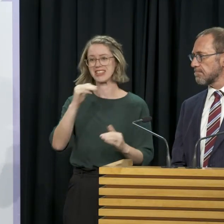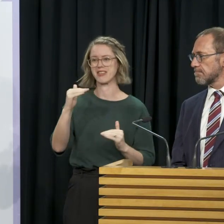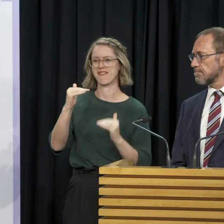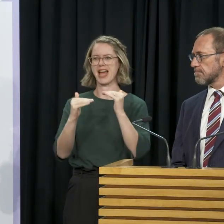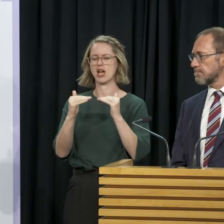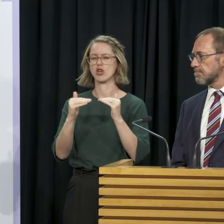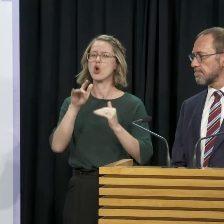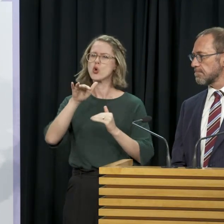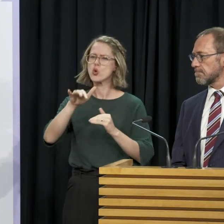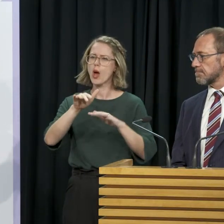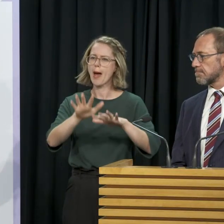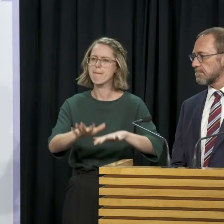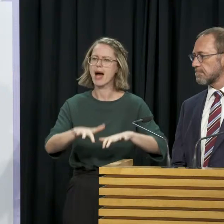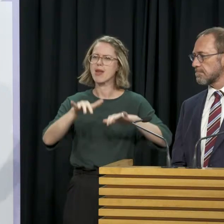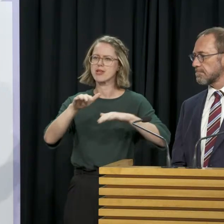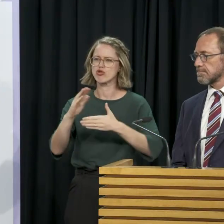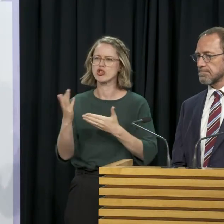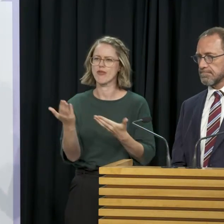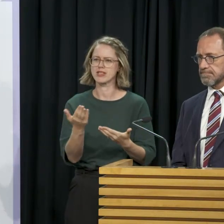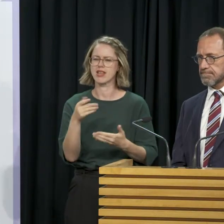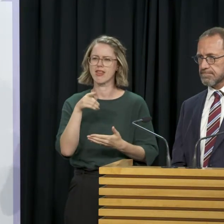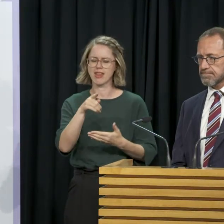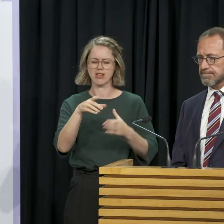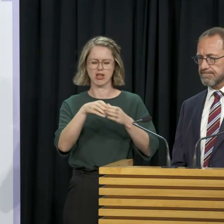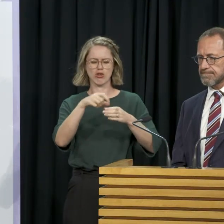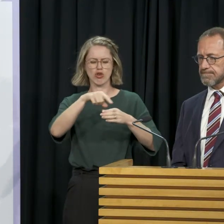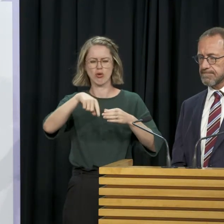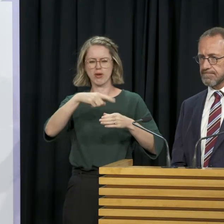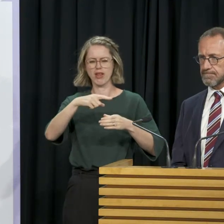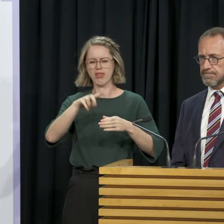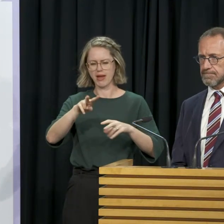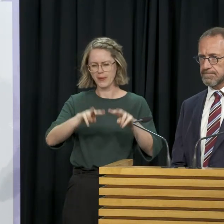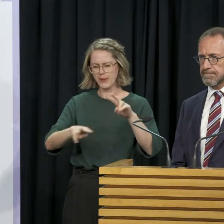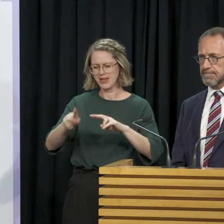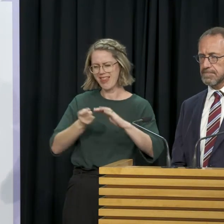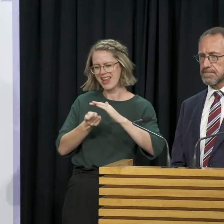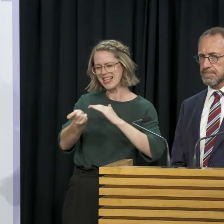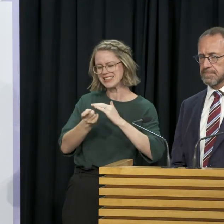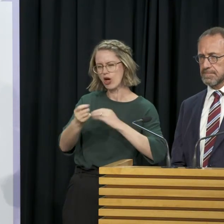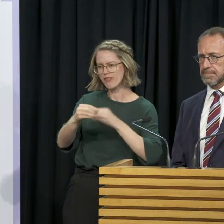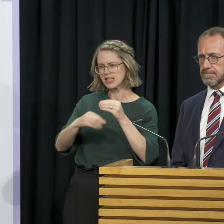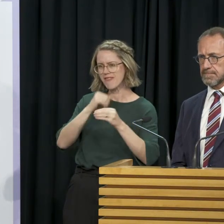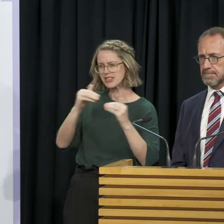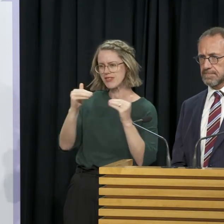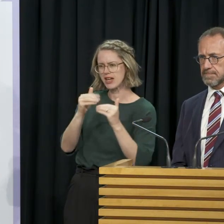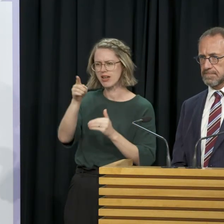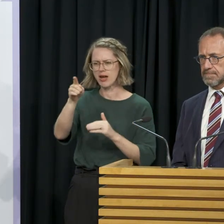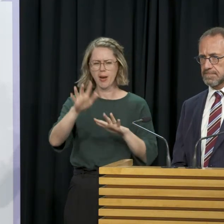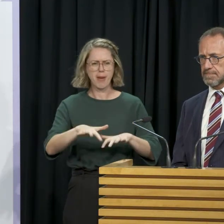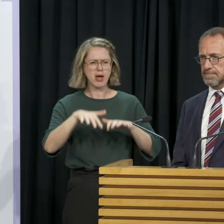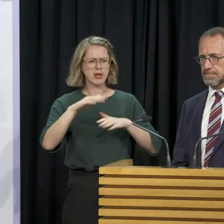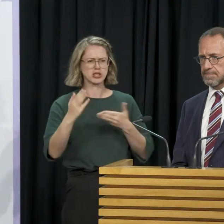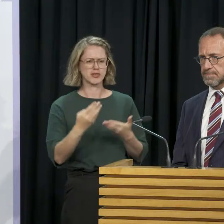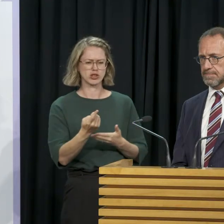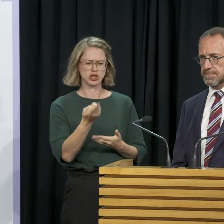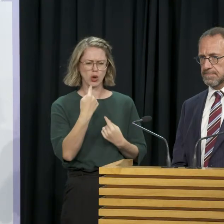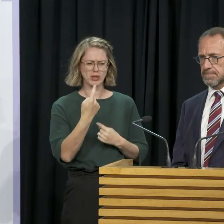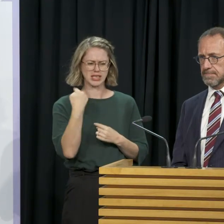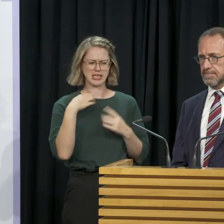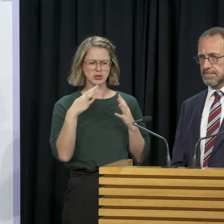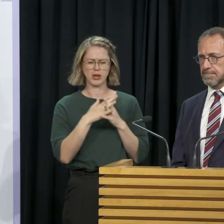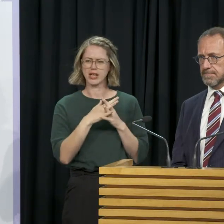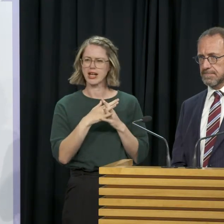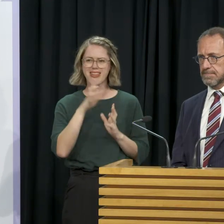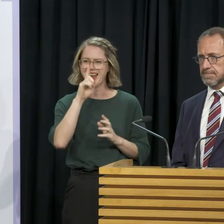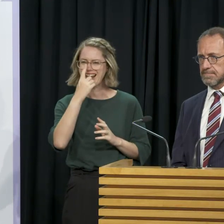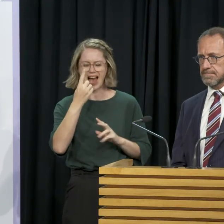Parliamentary Services. They're the ones that approve whether or not they consider those lease arrangements to be appropriate. But Parliamentary Services told us last week that they have no ability